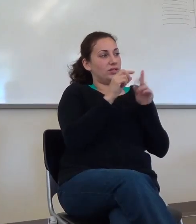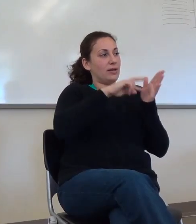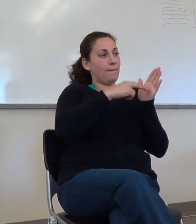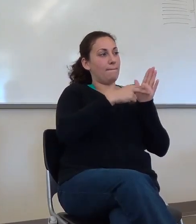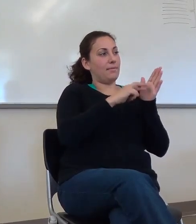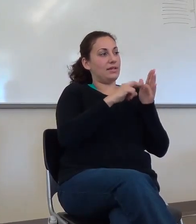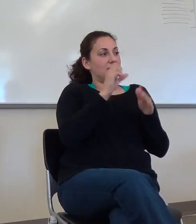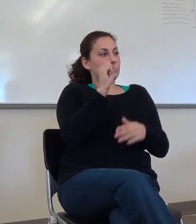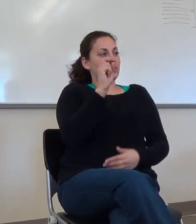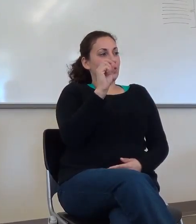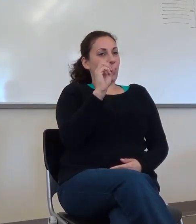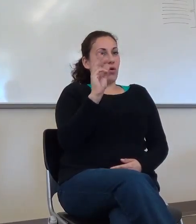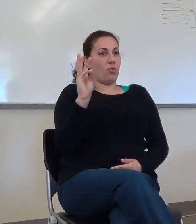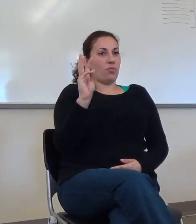This is